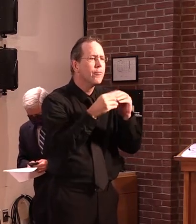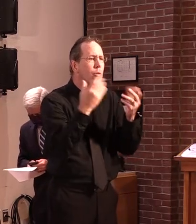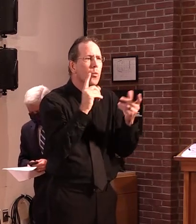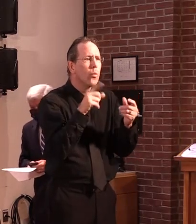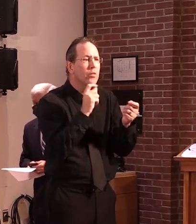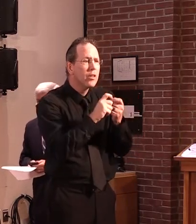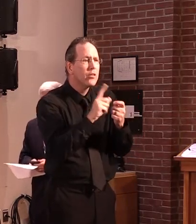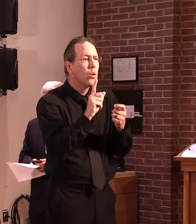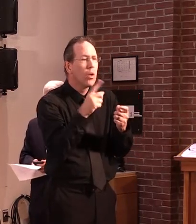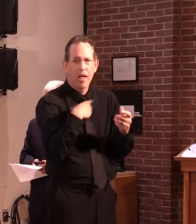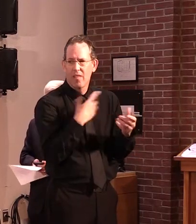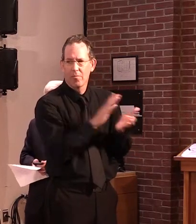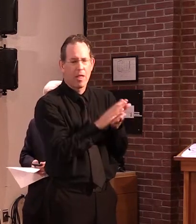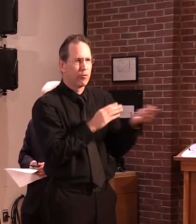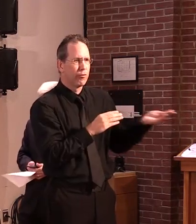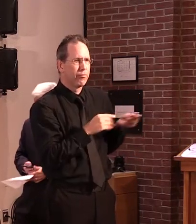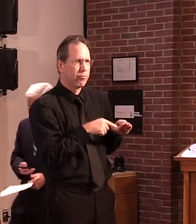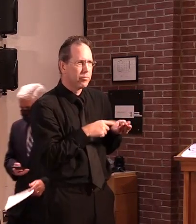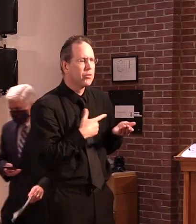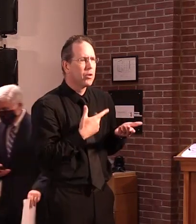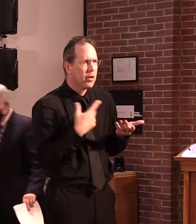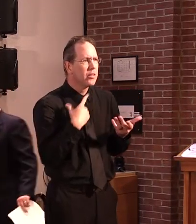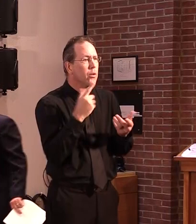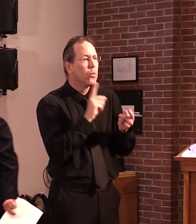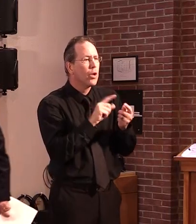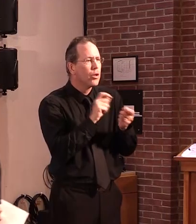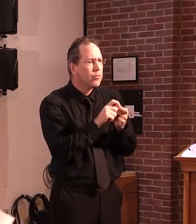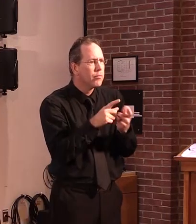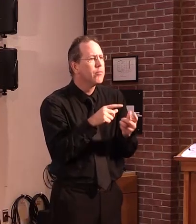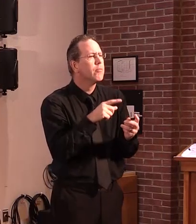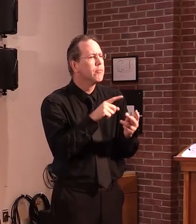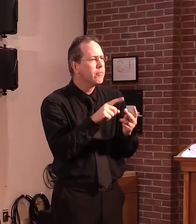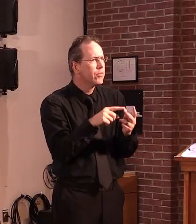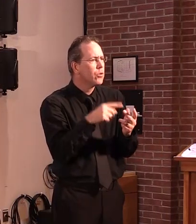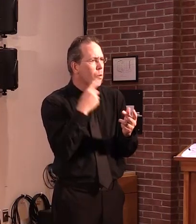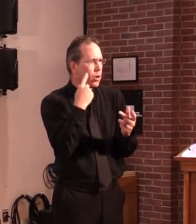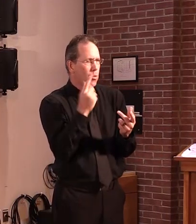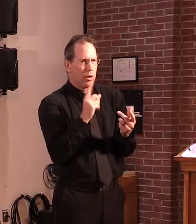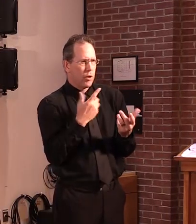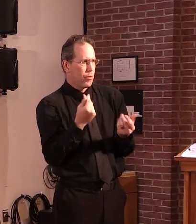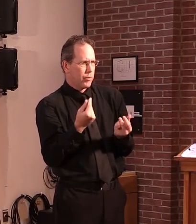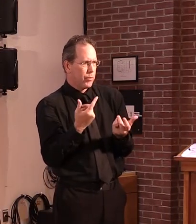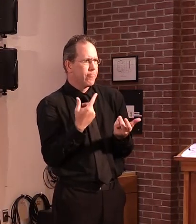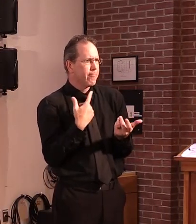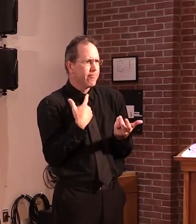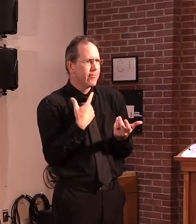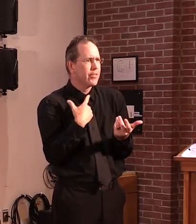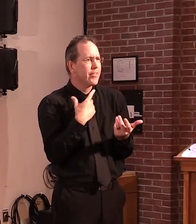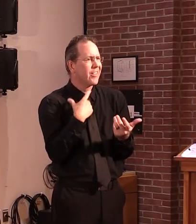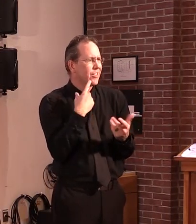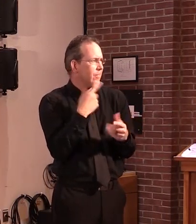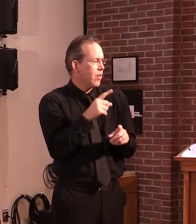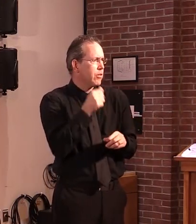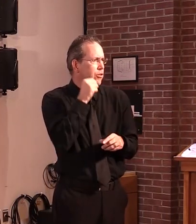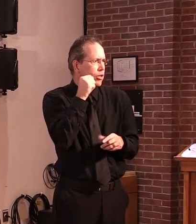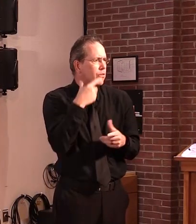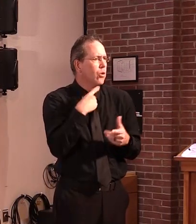available. To our knowledge on this day, it's all been assembled in the last day or so. So hang on one